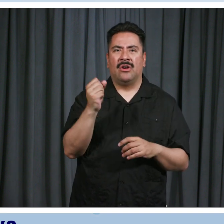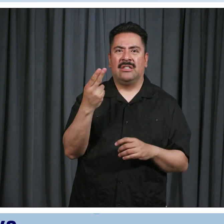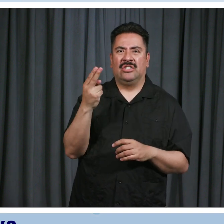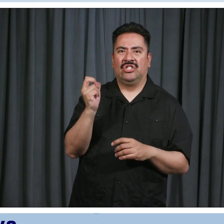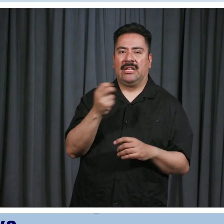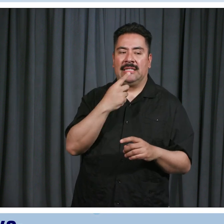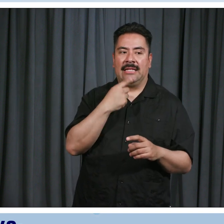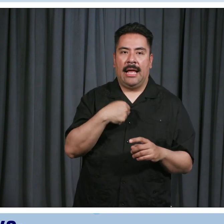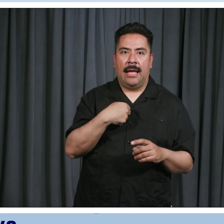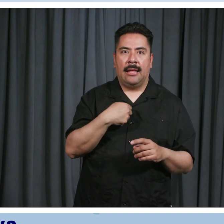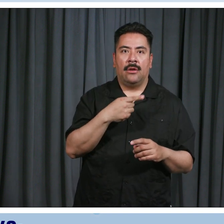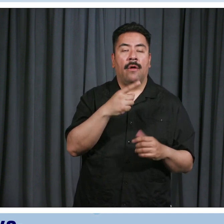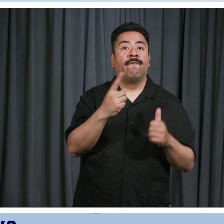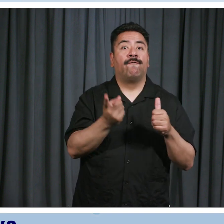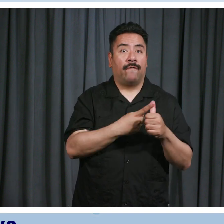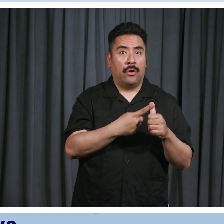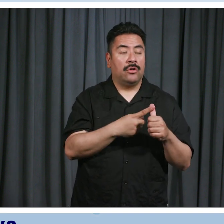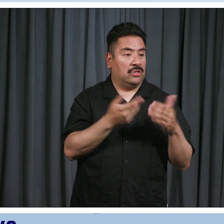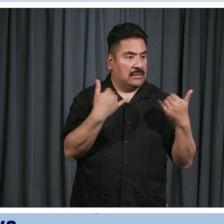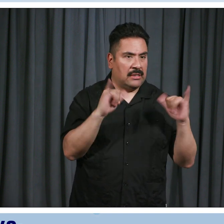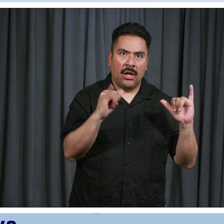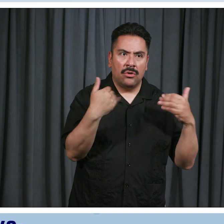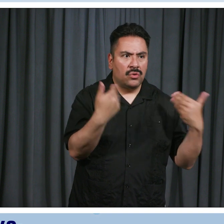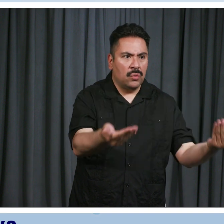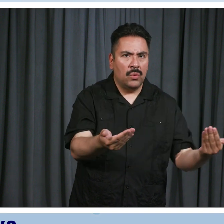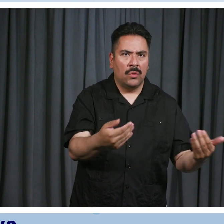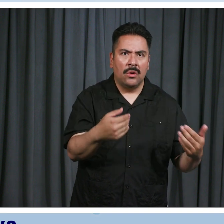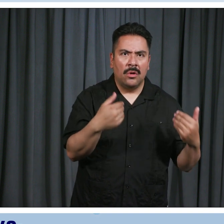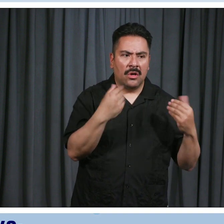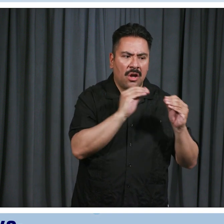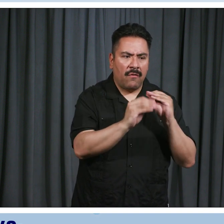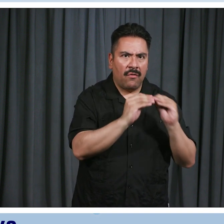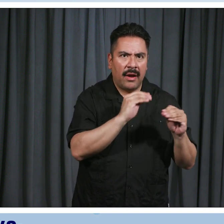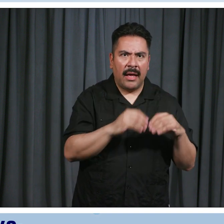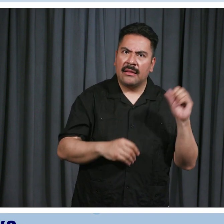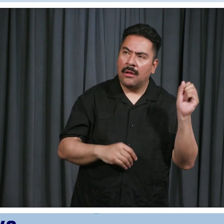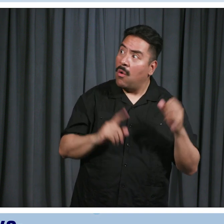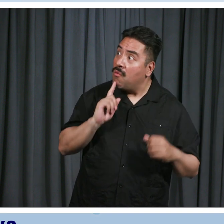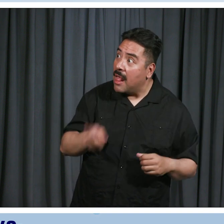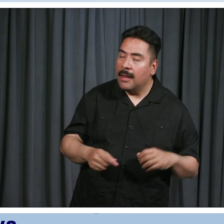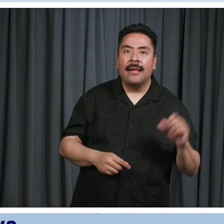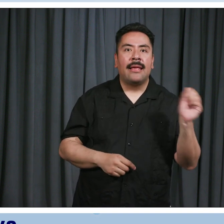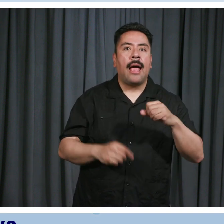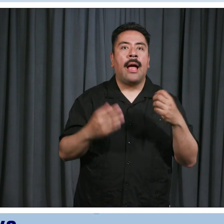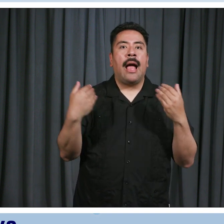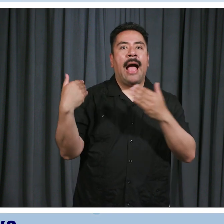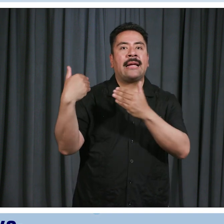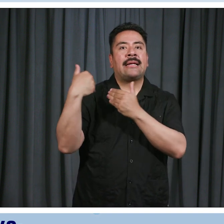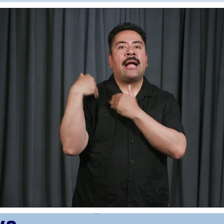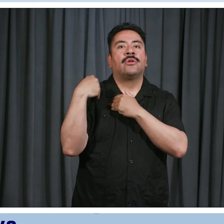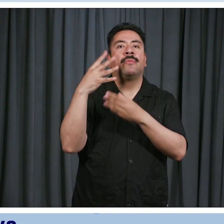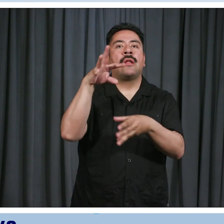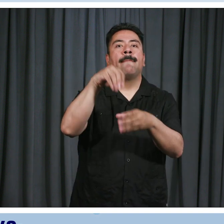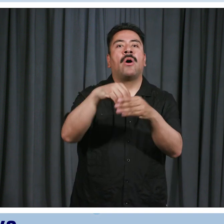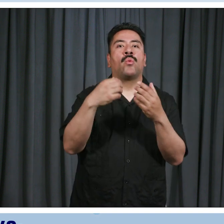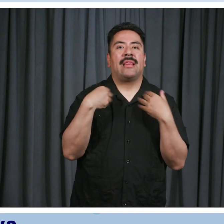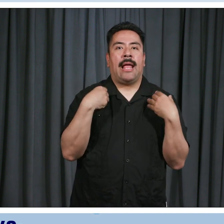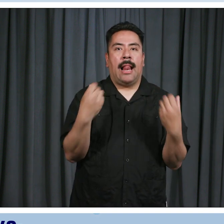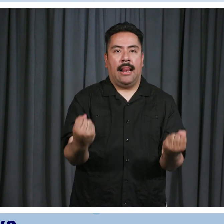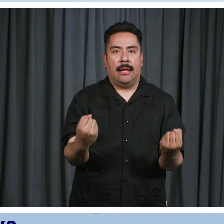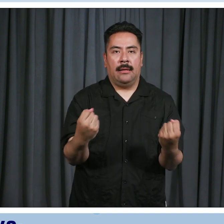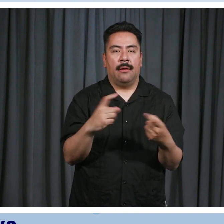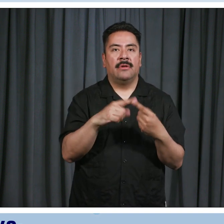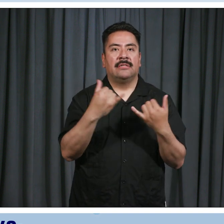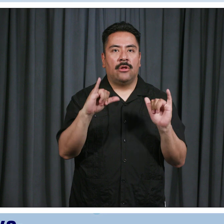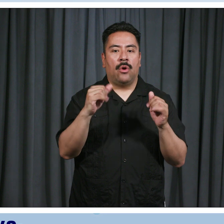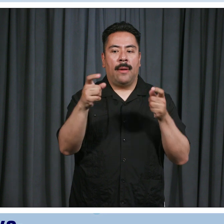you give the corrective action. And I was like, really? But what? No, accountability is part of healing, but you should absolutely make sure that your